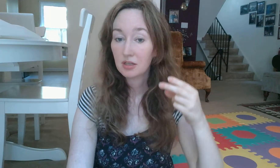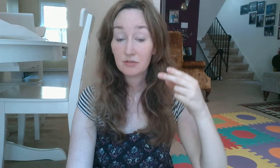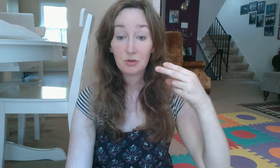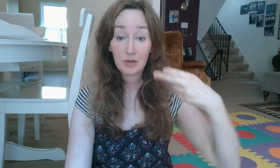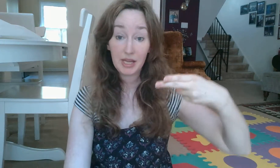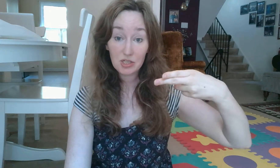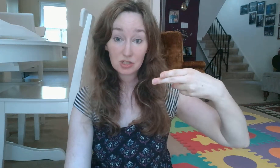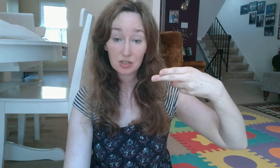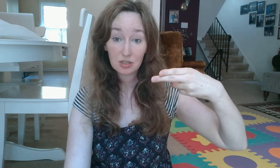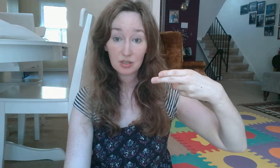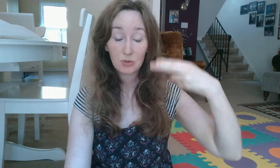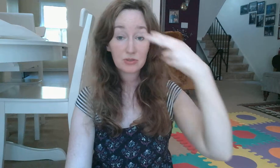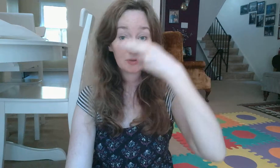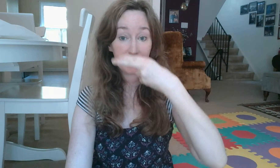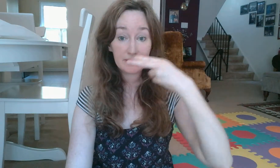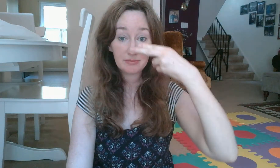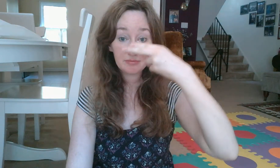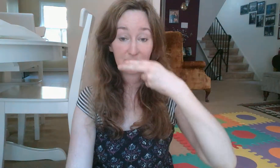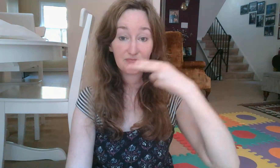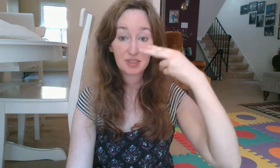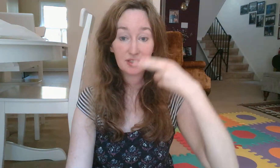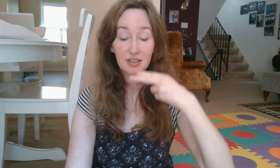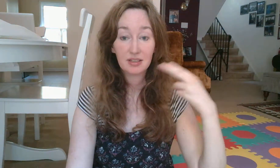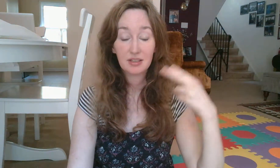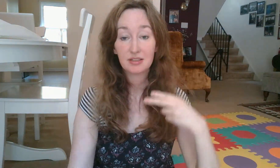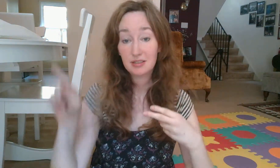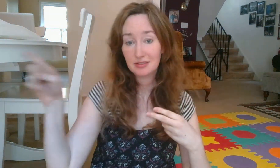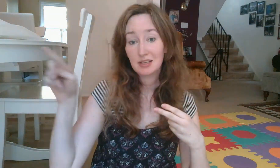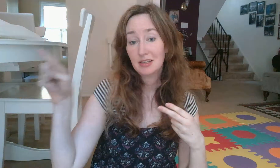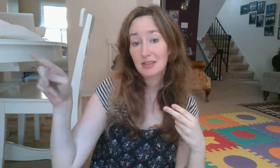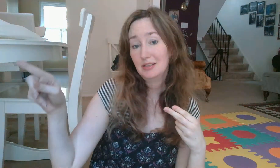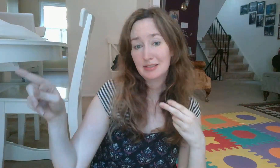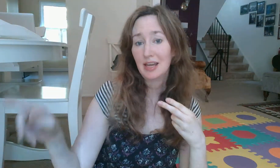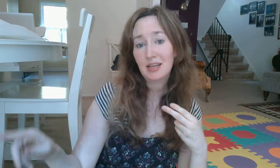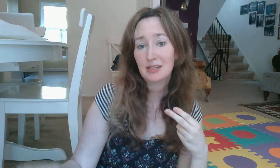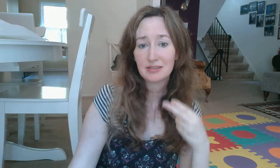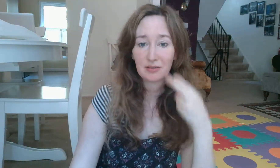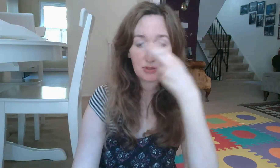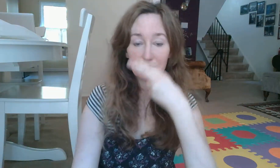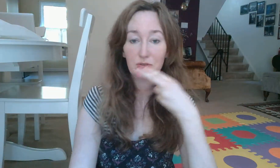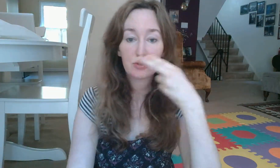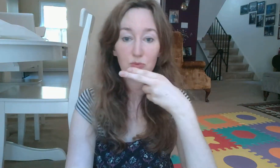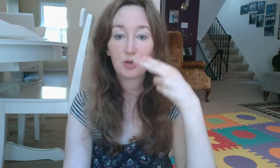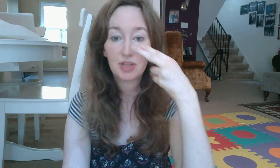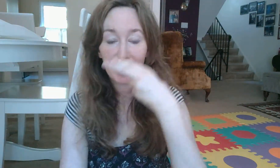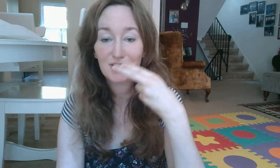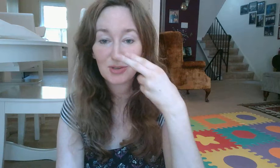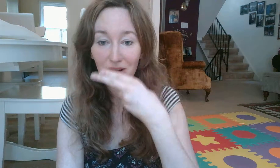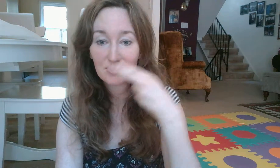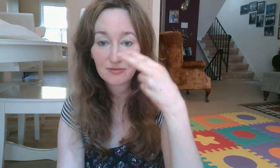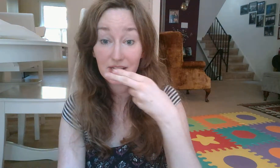If you know H, you also know handsome. He is handsome. You just swirl the H around your